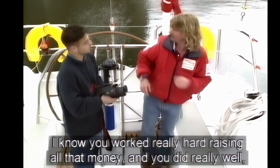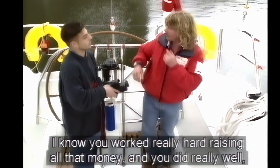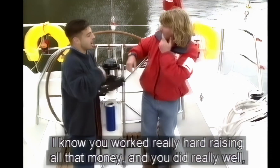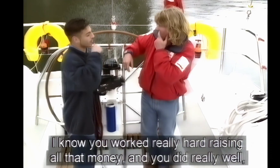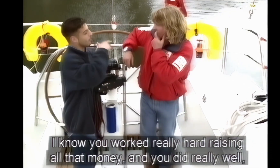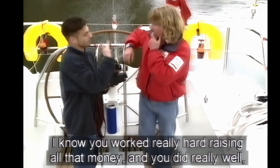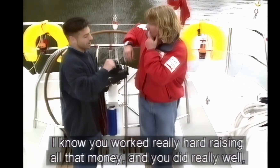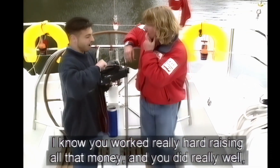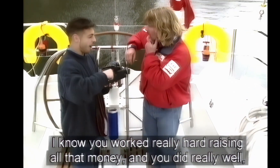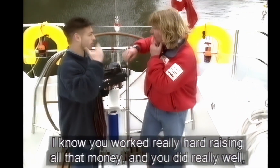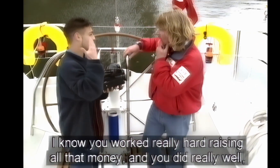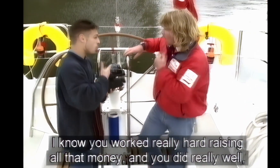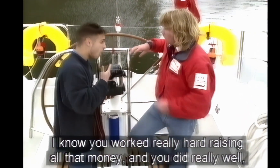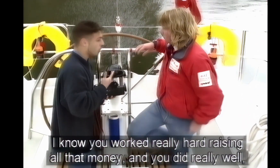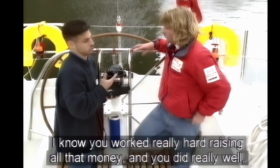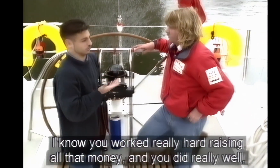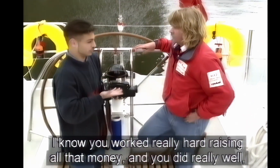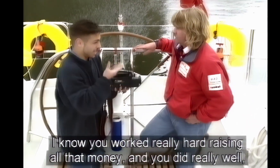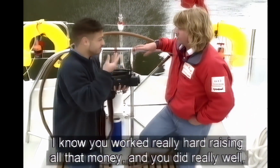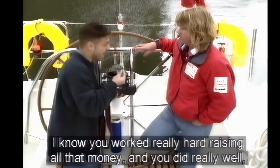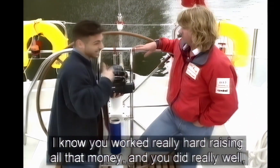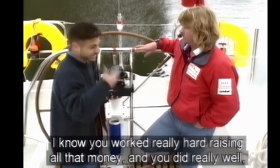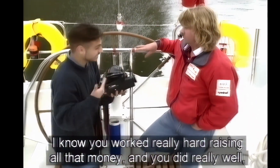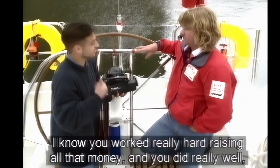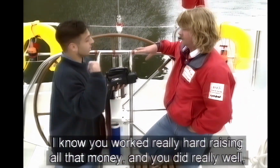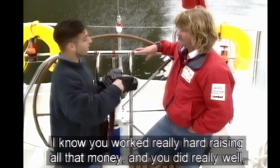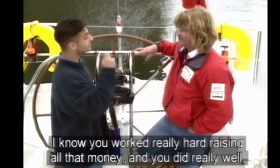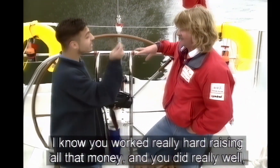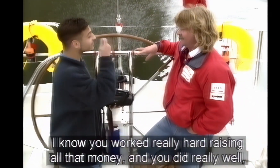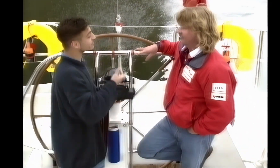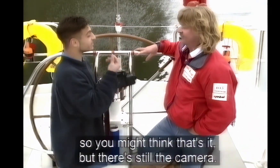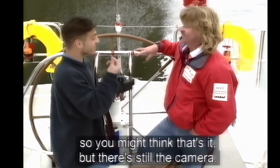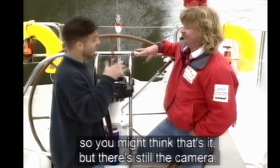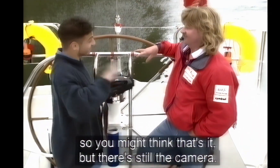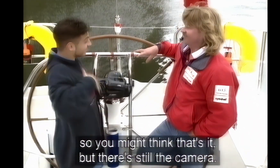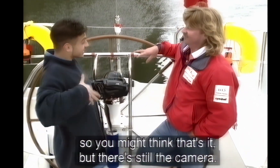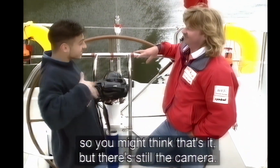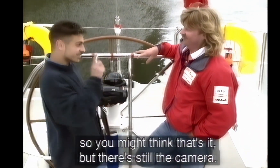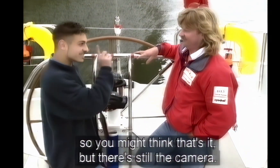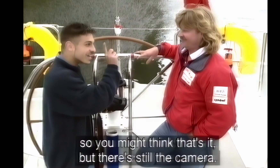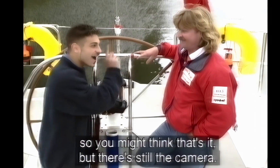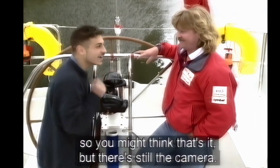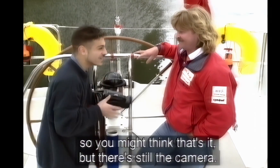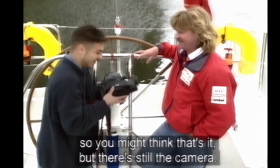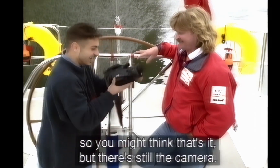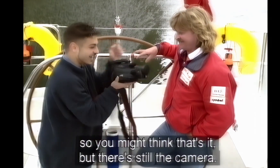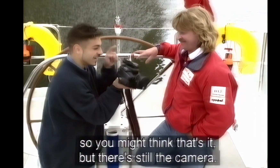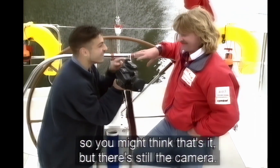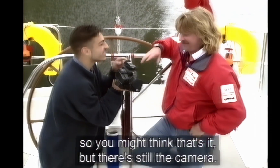Right, now I know that you worked really hard raising all that money and you did really well, so you might think that that's it. Well, it's not. There's still the